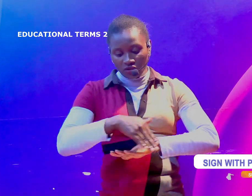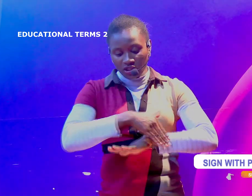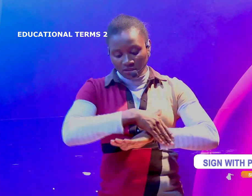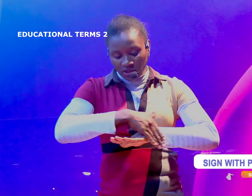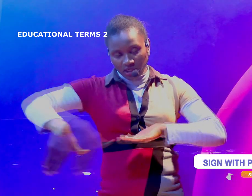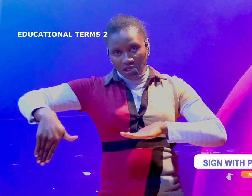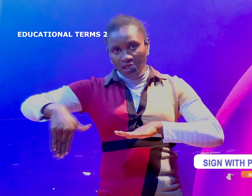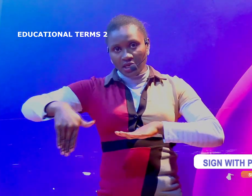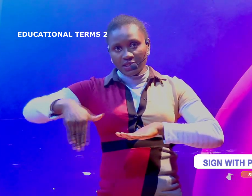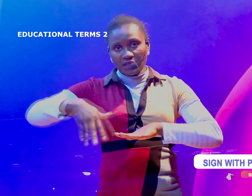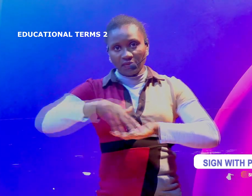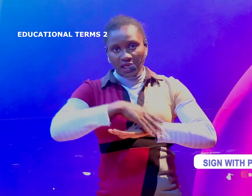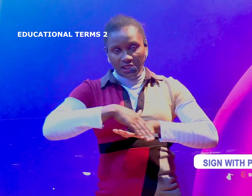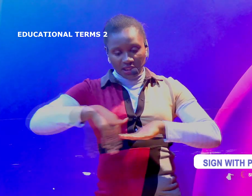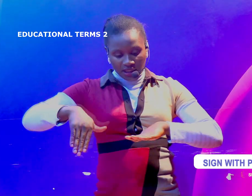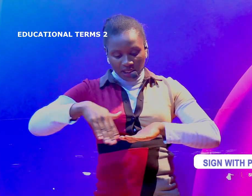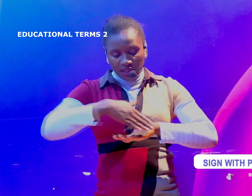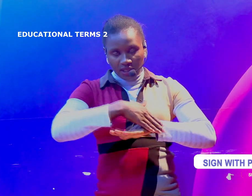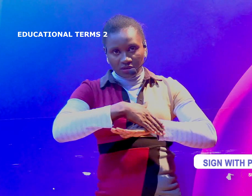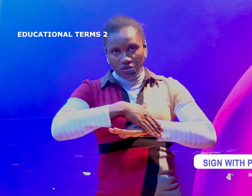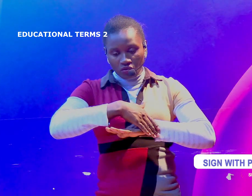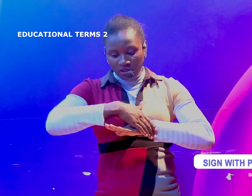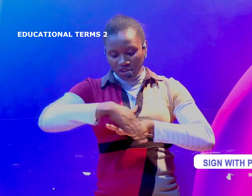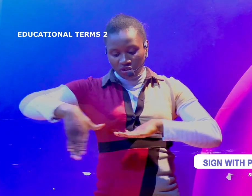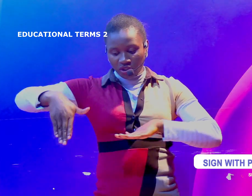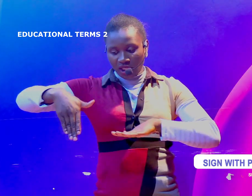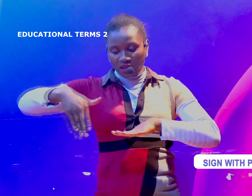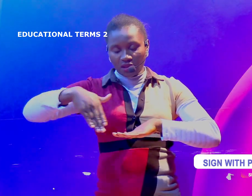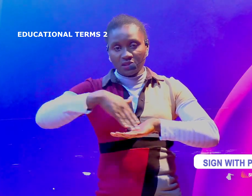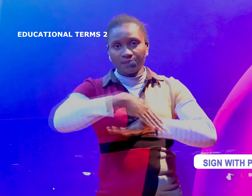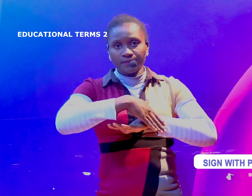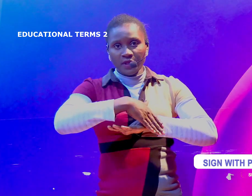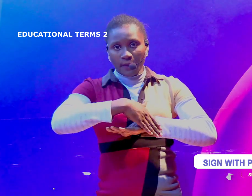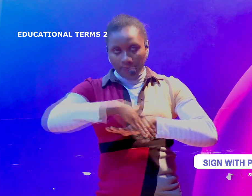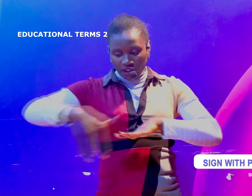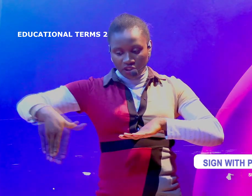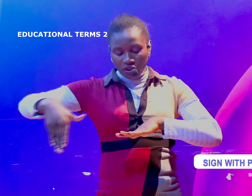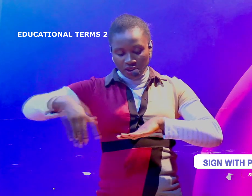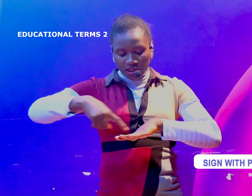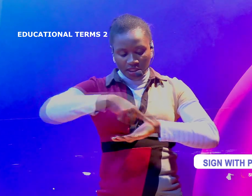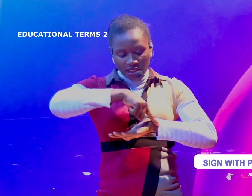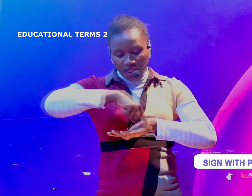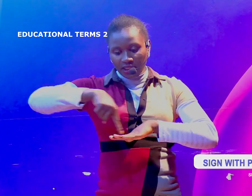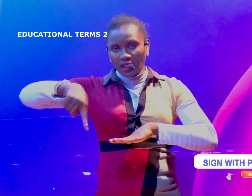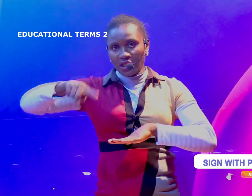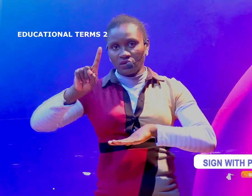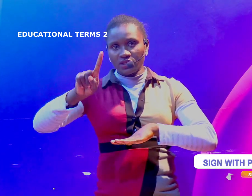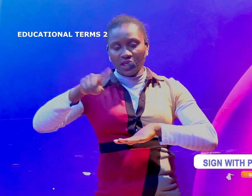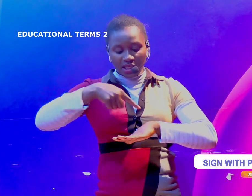make some line there. So you partition like this. Partition and then underline using an index